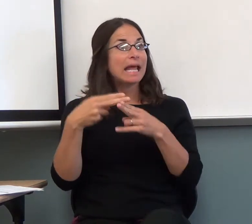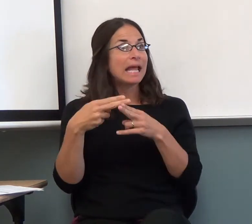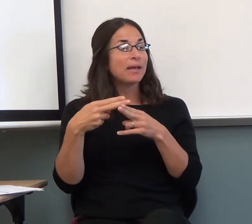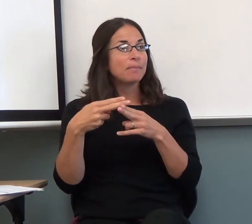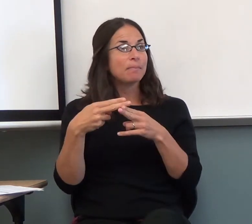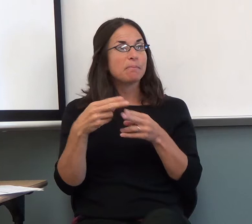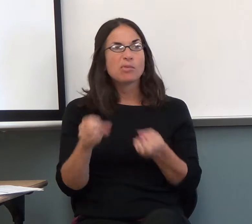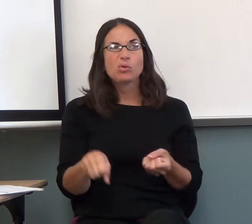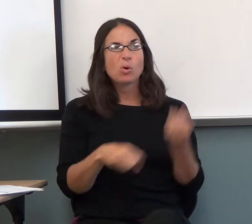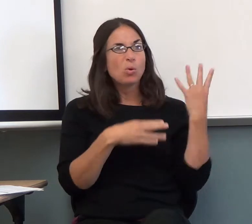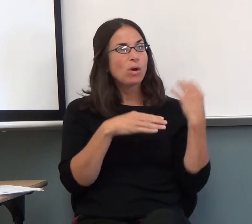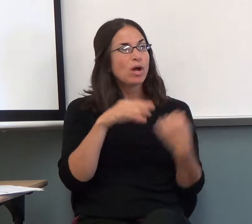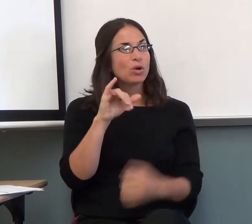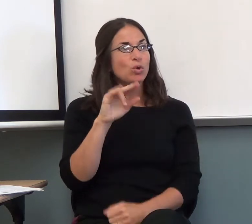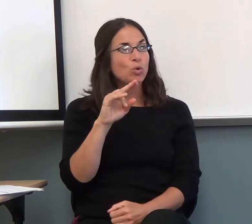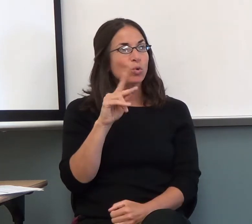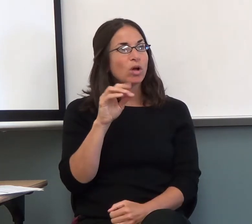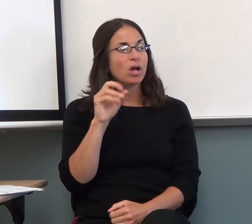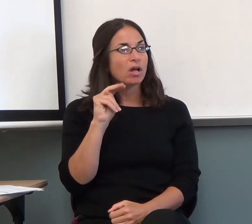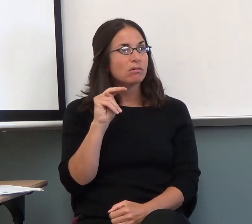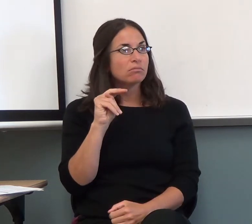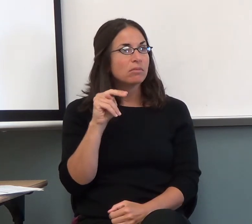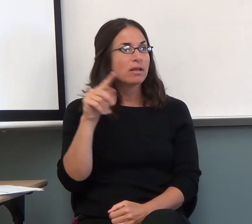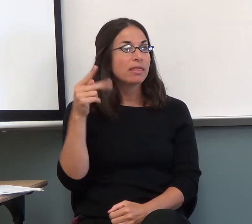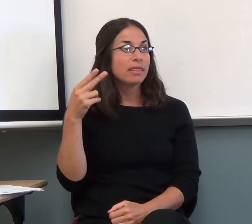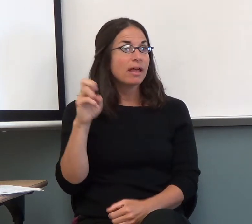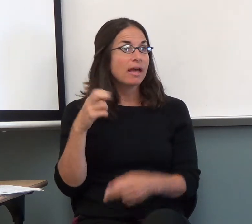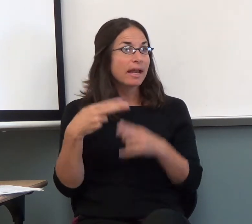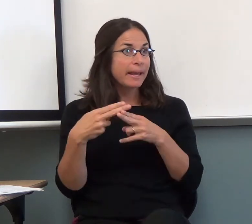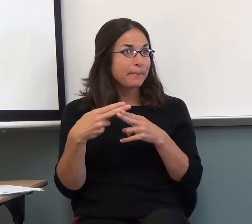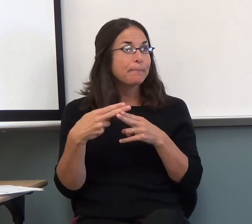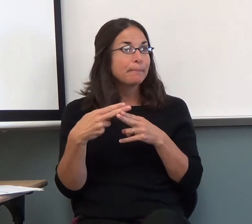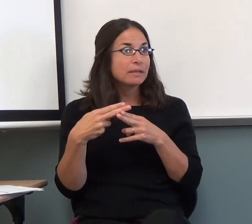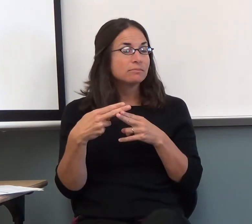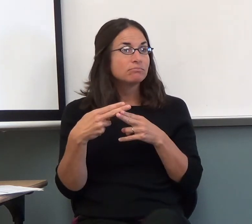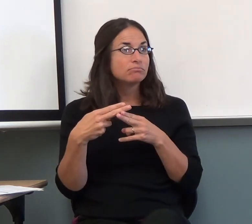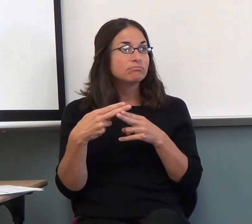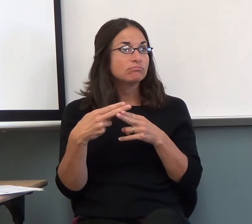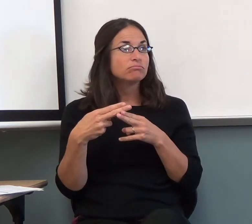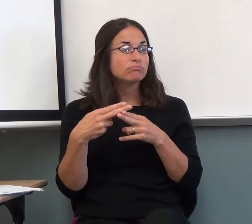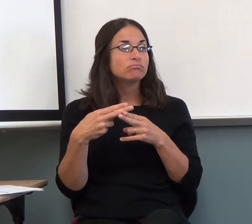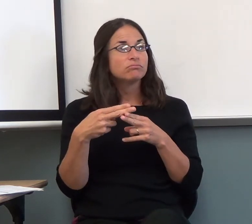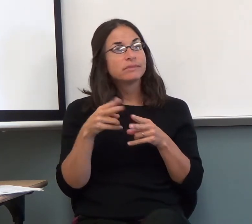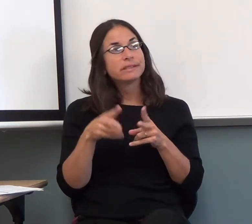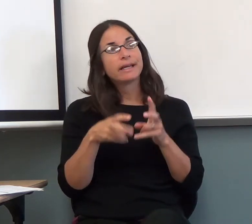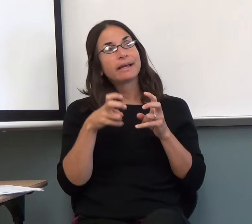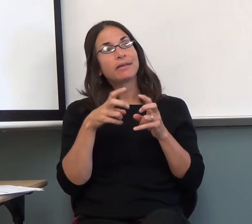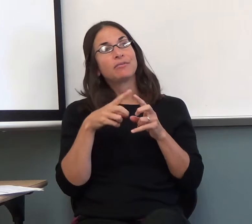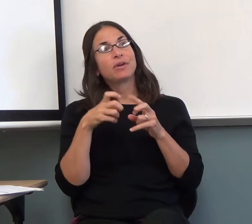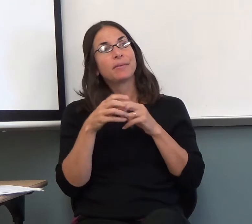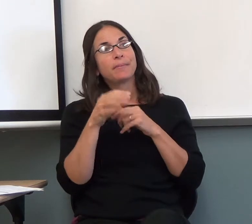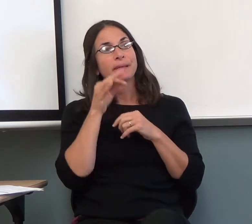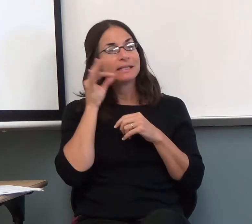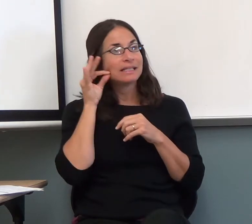can't we? We could just say the name, Okay. right? We could just say that. The name is taken from an Indian expression meaning. Couldn't we just say that?